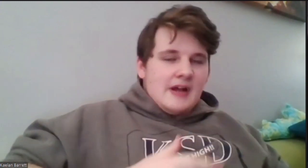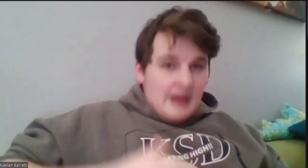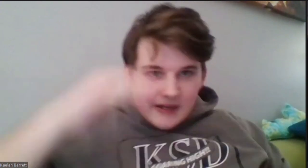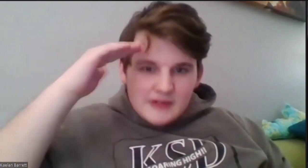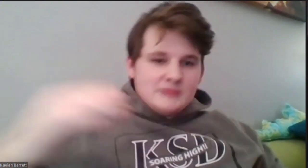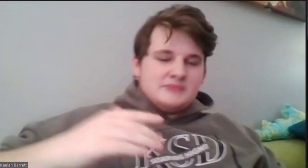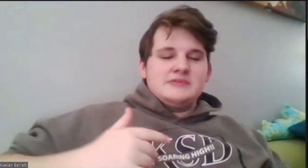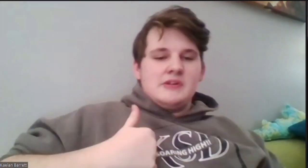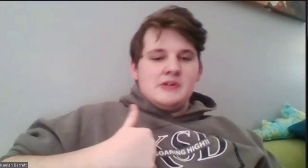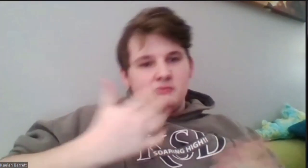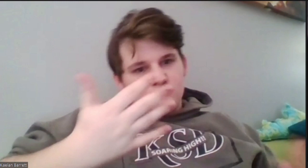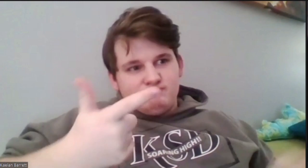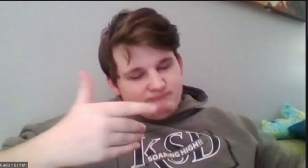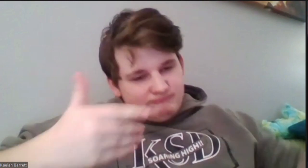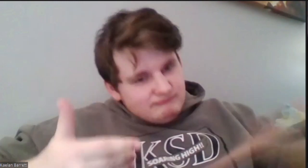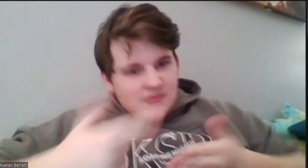His brother says, hey,